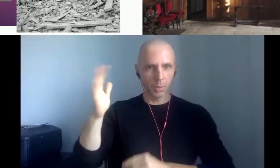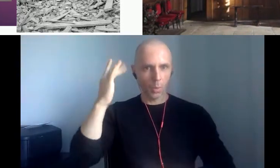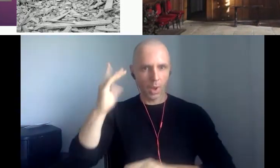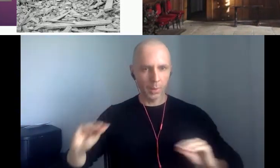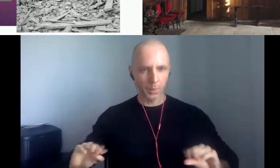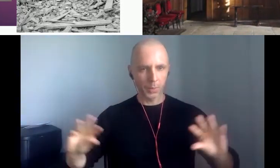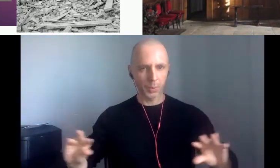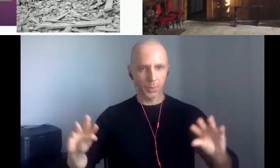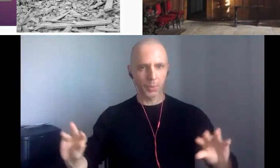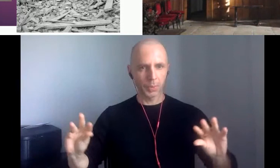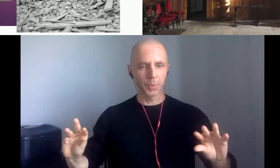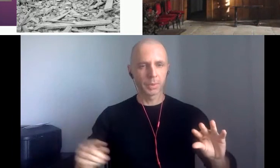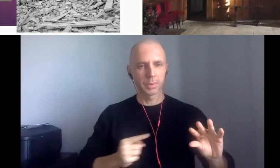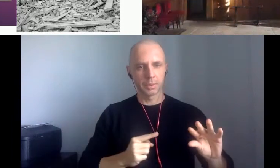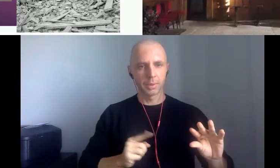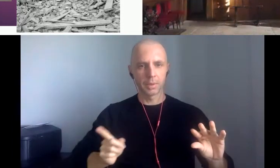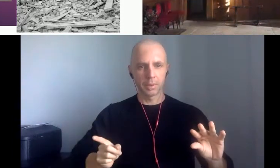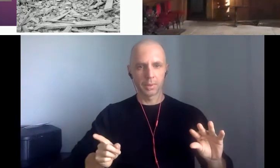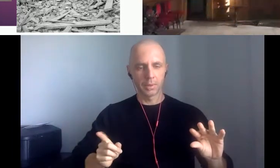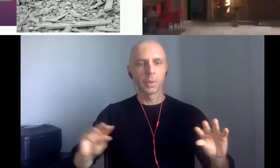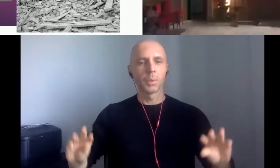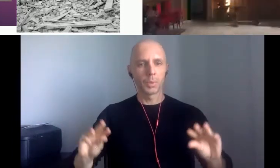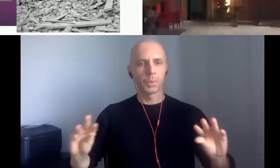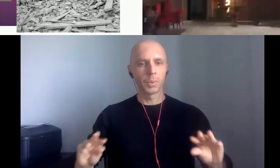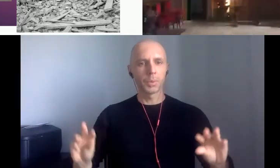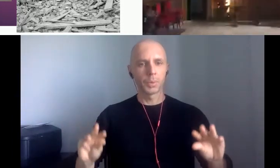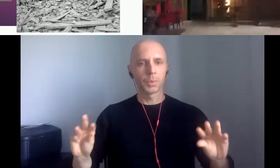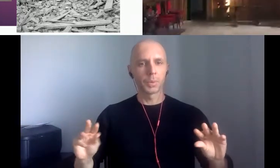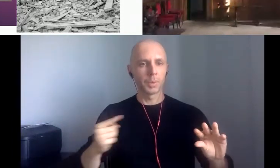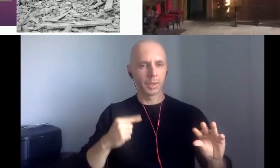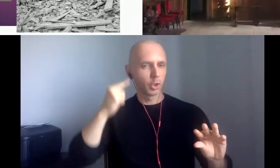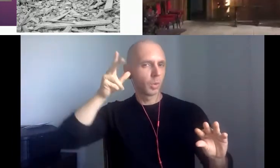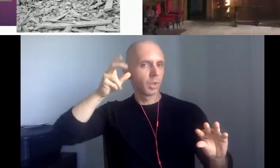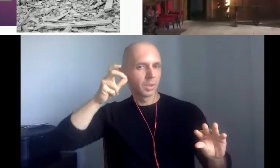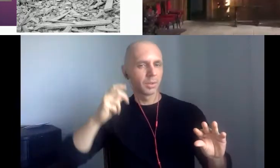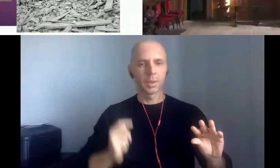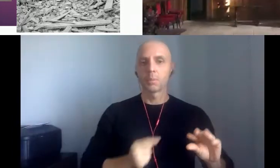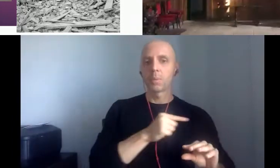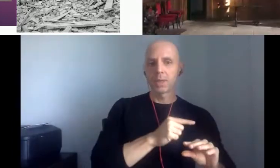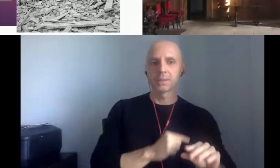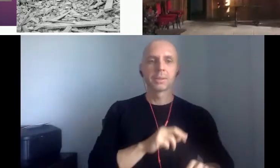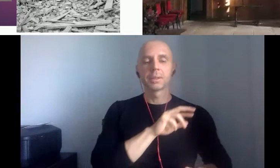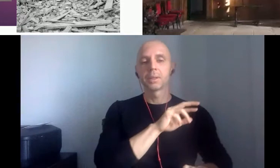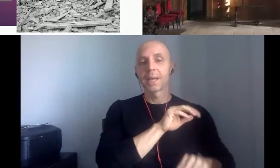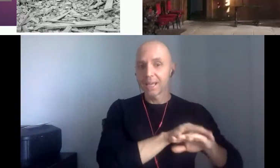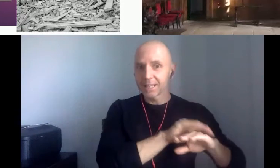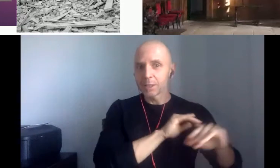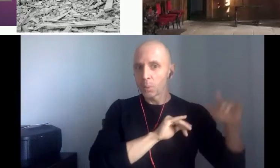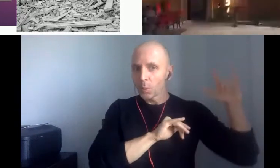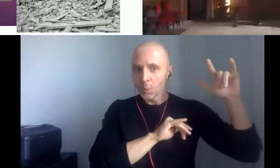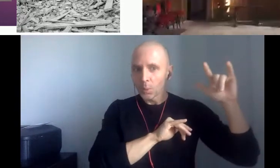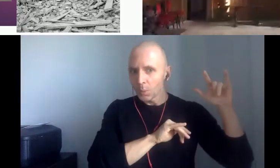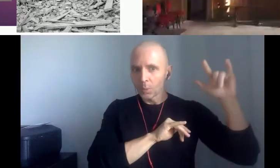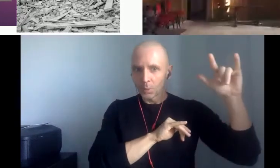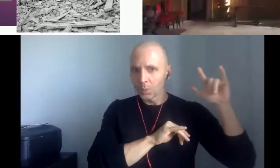So a two-engine plane would sound quite rough, whereas the RAF would always sound smooth because they synchronized their engines. So you'd know it was the enemy overhead. There